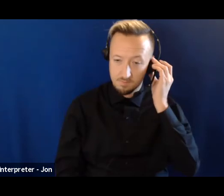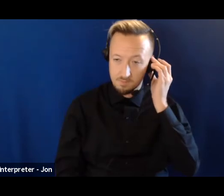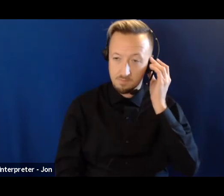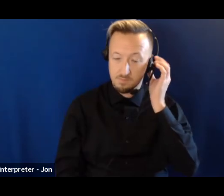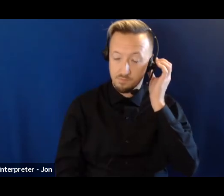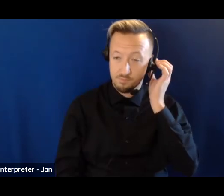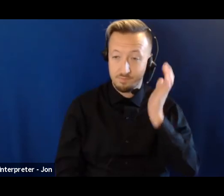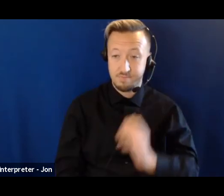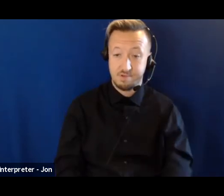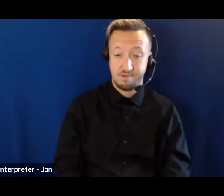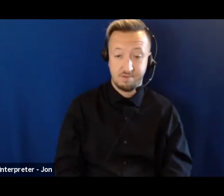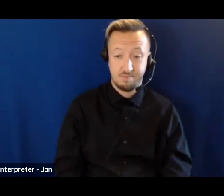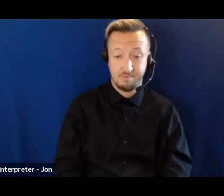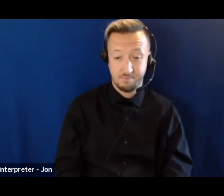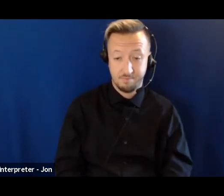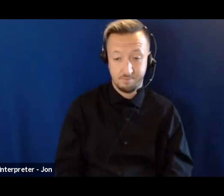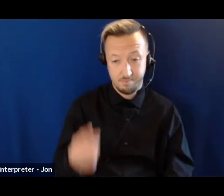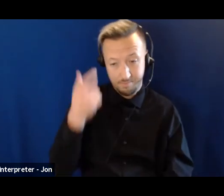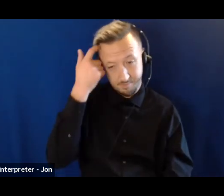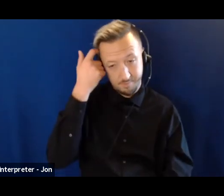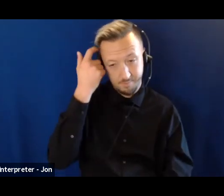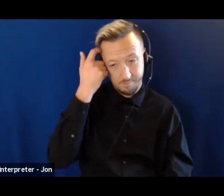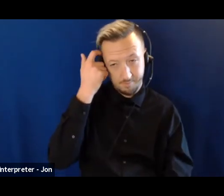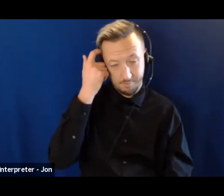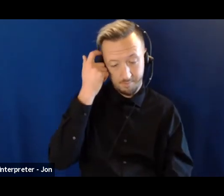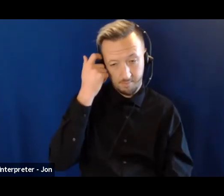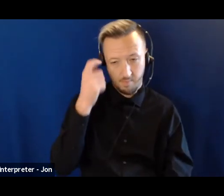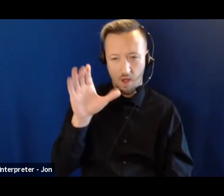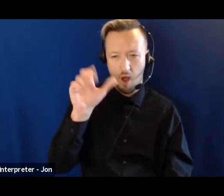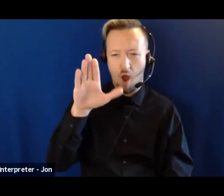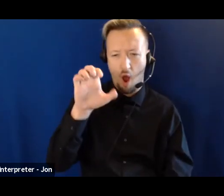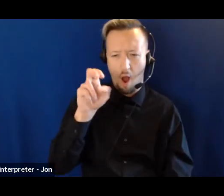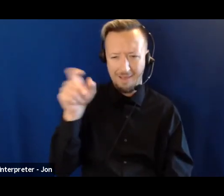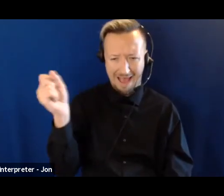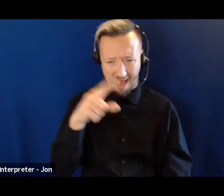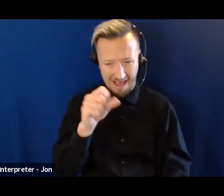And I see that Carmen has asked if we can write down the 3 important sections.